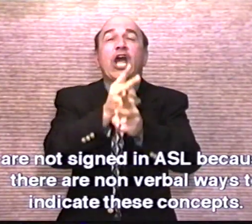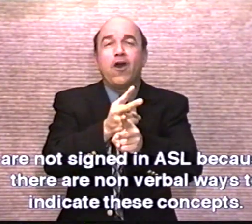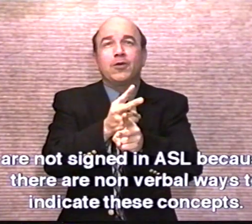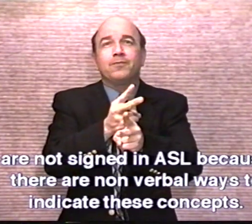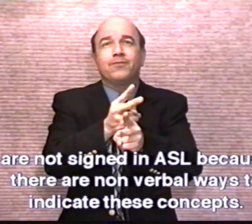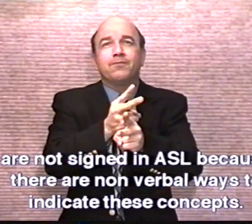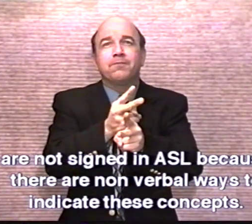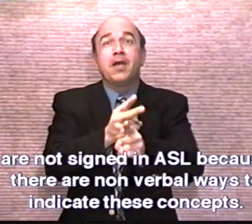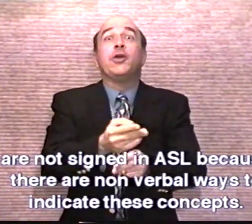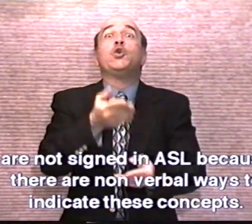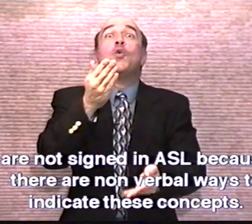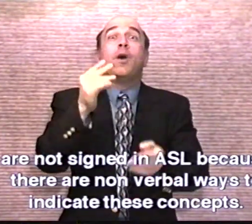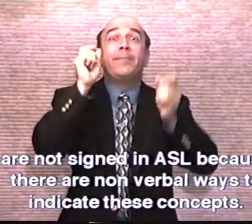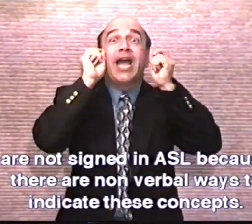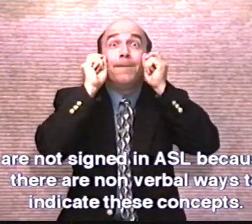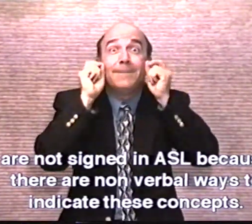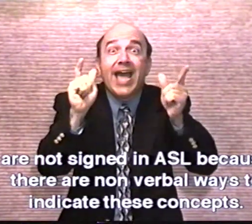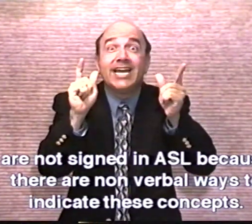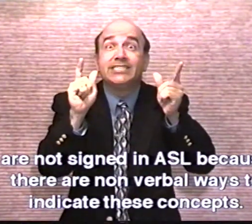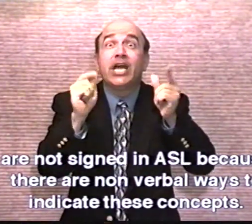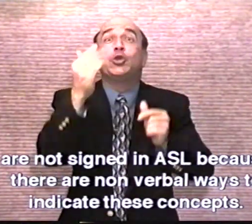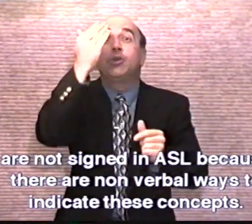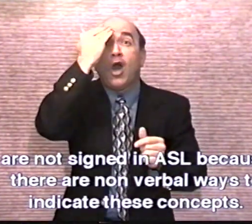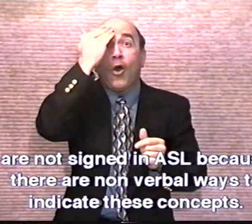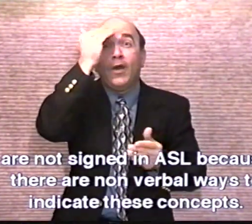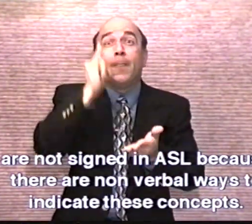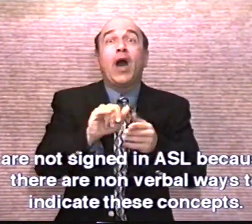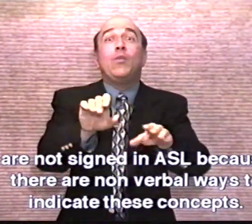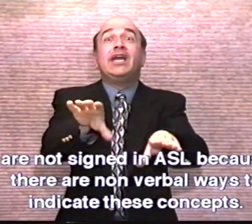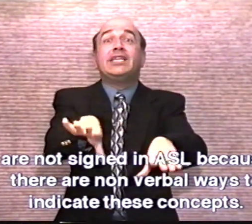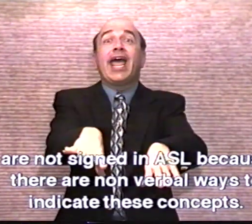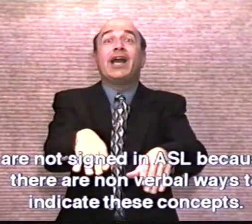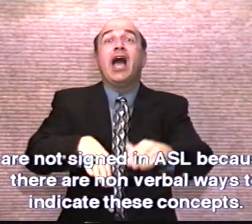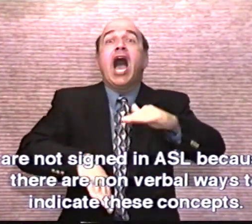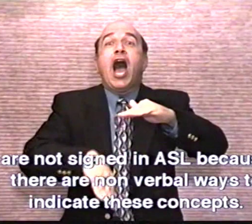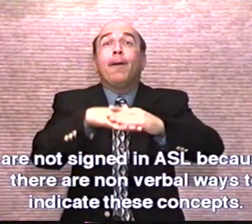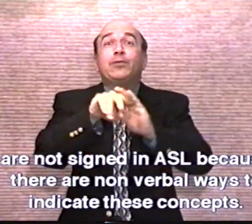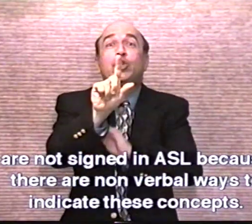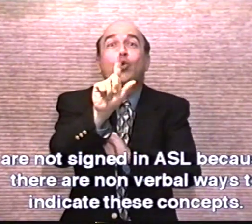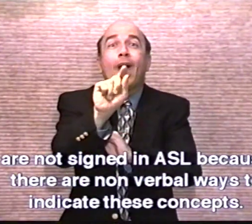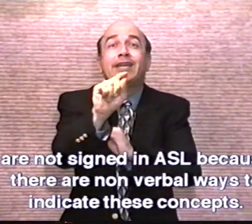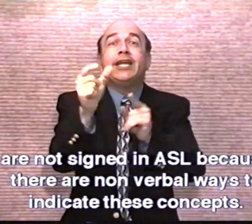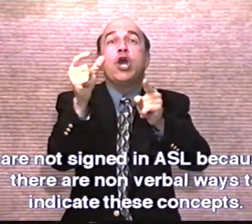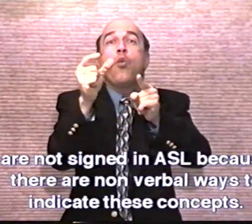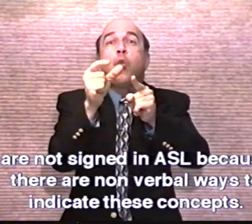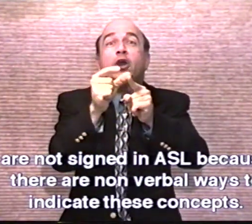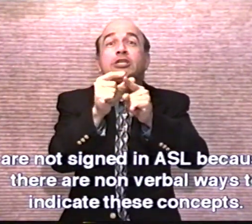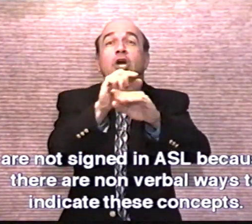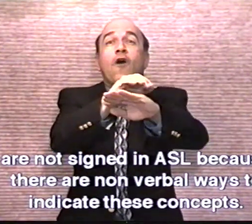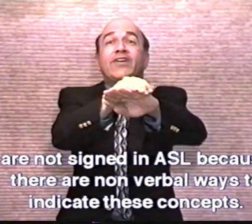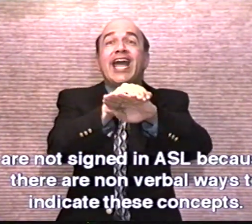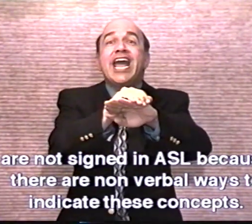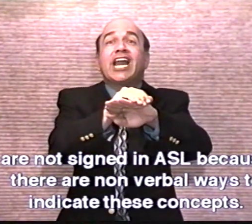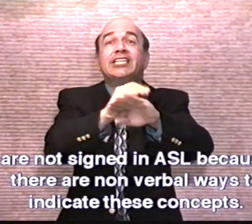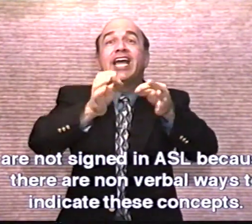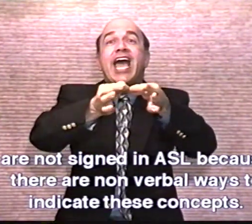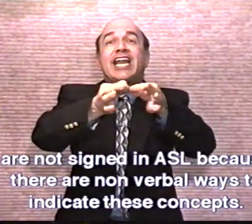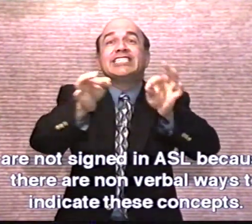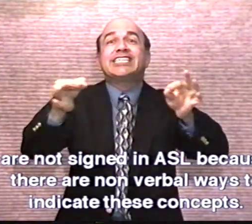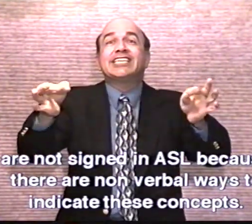of it. You will be amazed to know that we can take up to 20 words of English in a